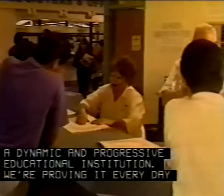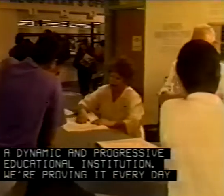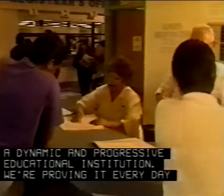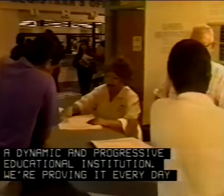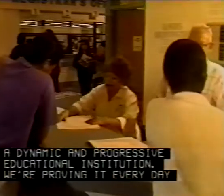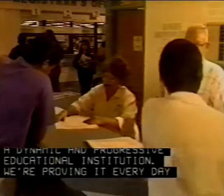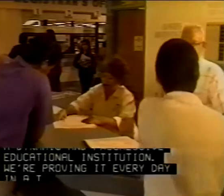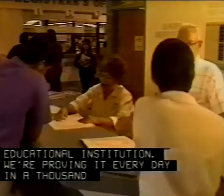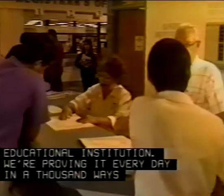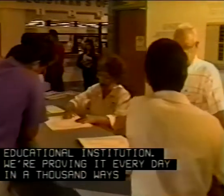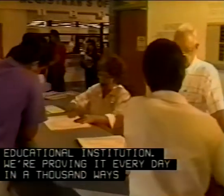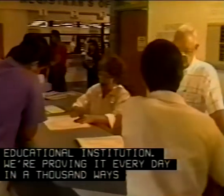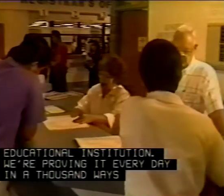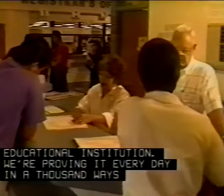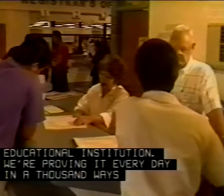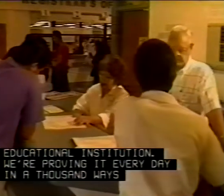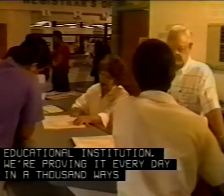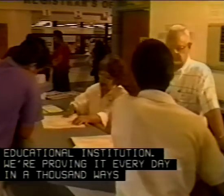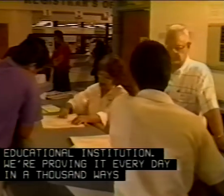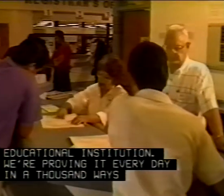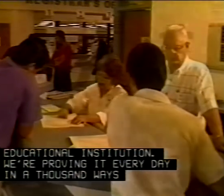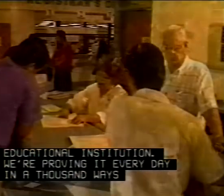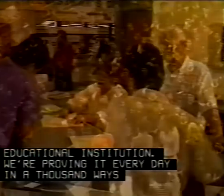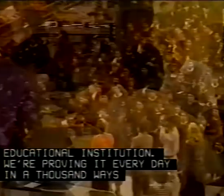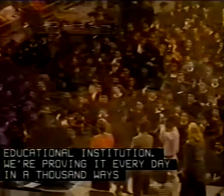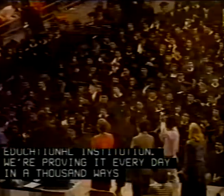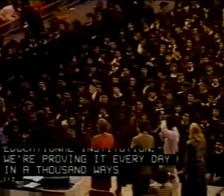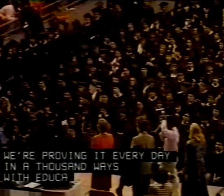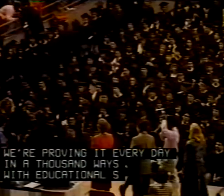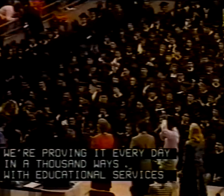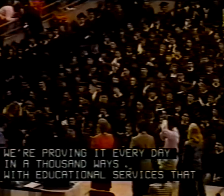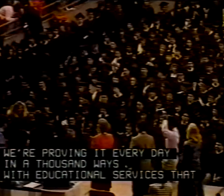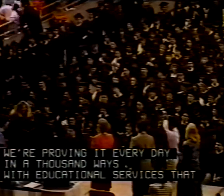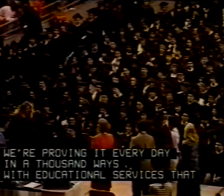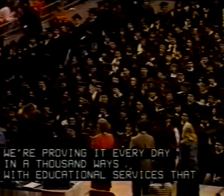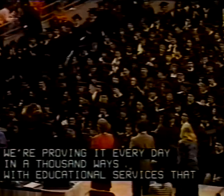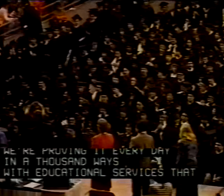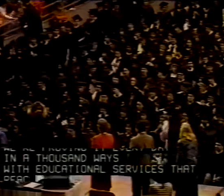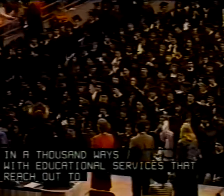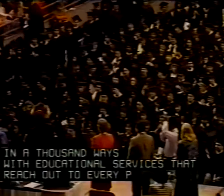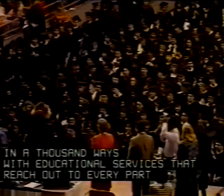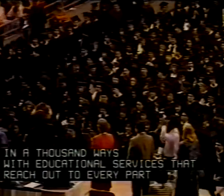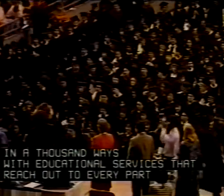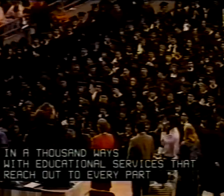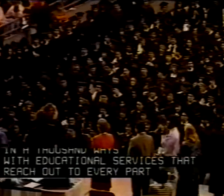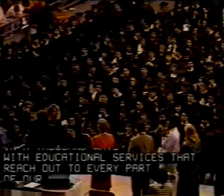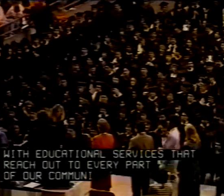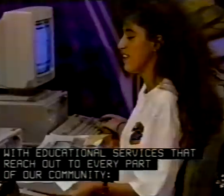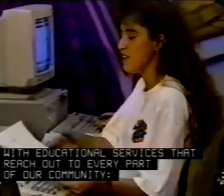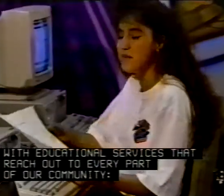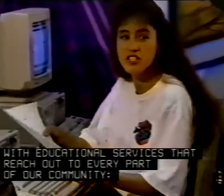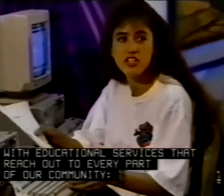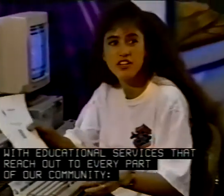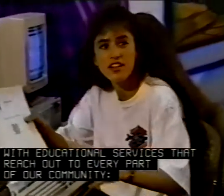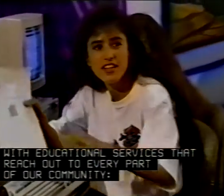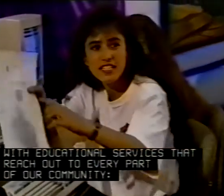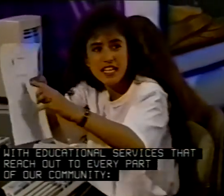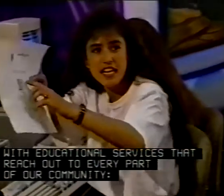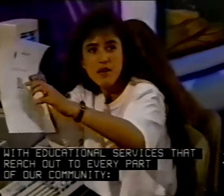thousand ways with educational services that reach out to every part of our community, to new high school graduates,